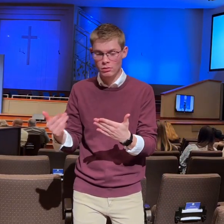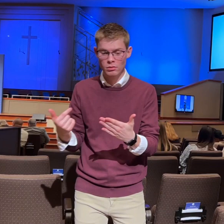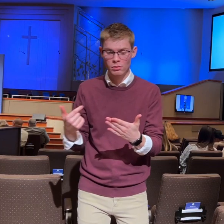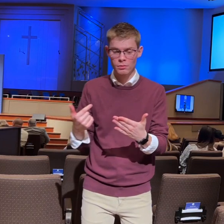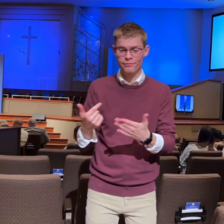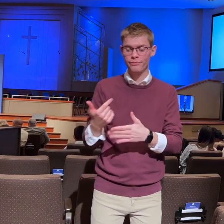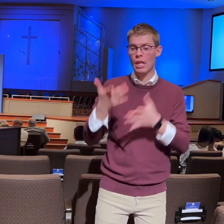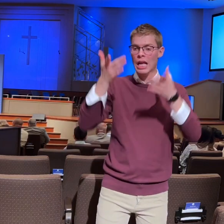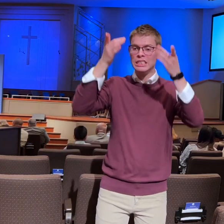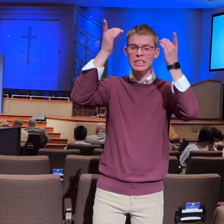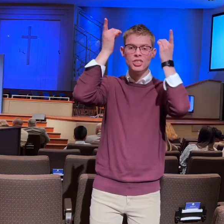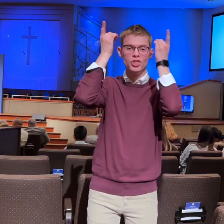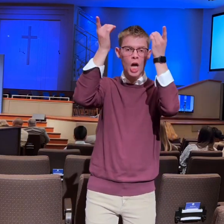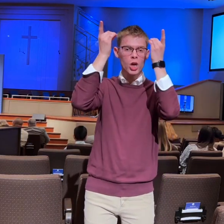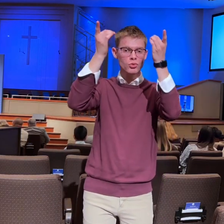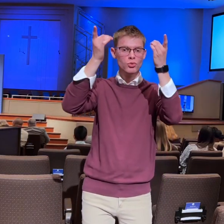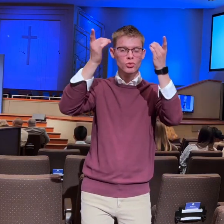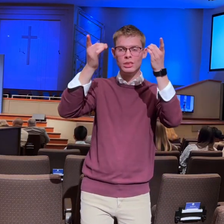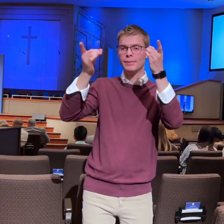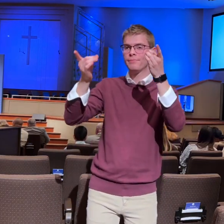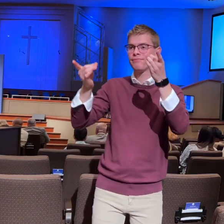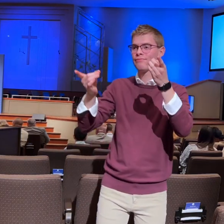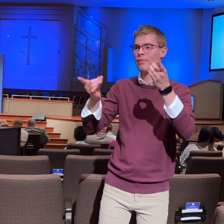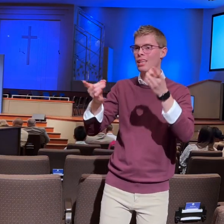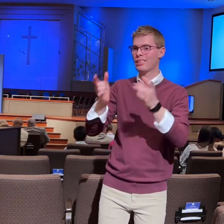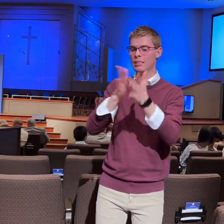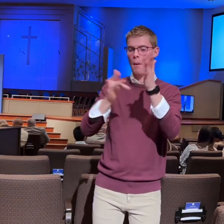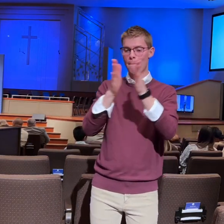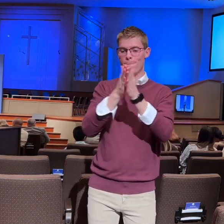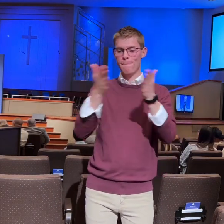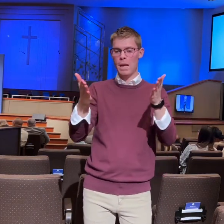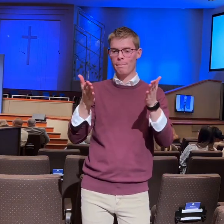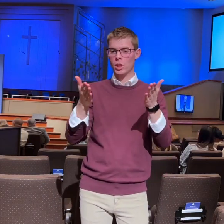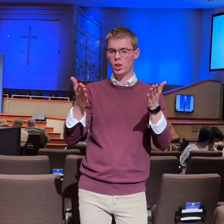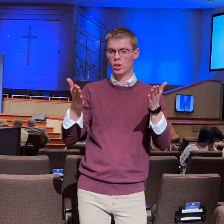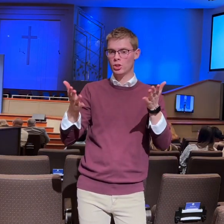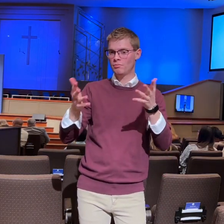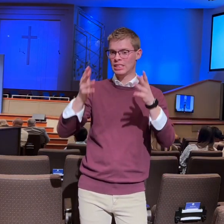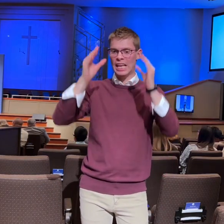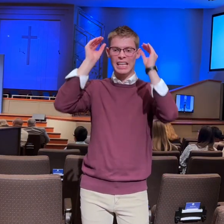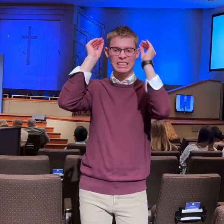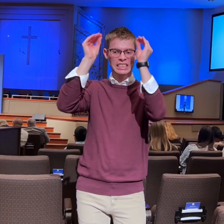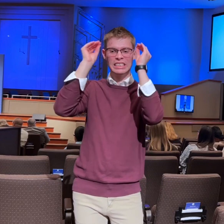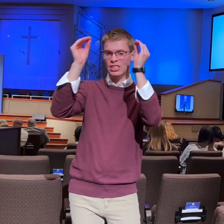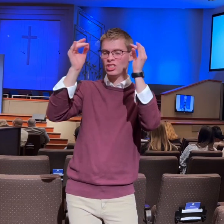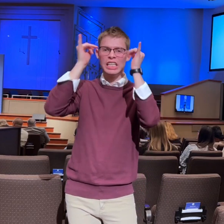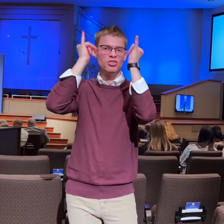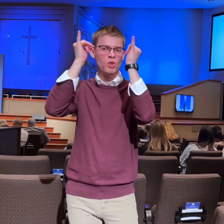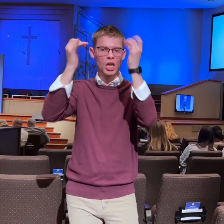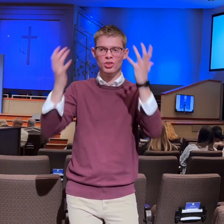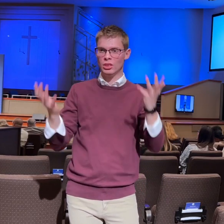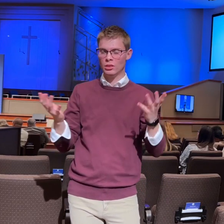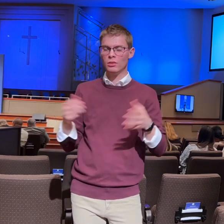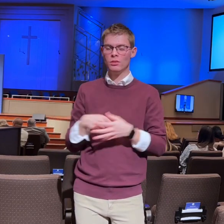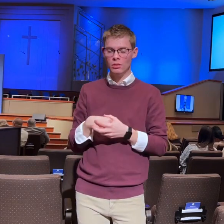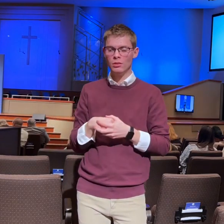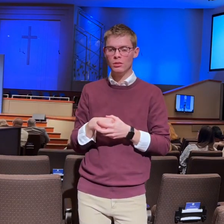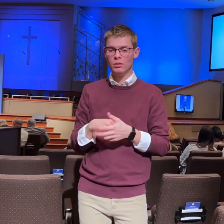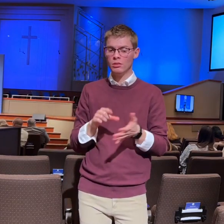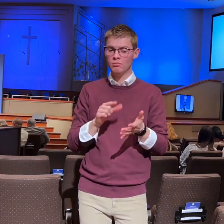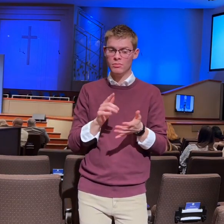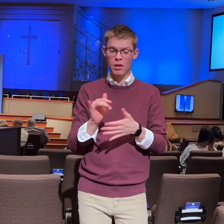didascalia. It speaks of biblical instruction. Biblical instruction. And then it says in verse number